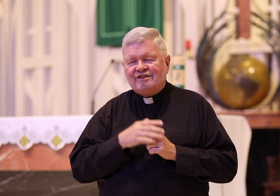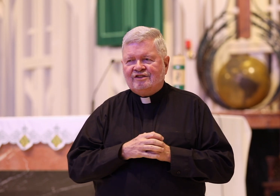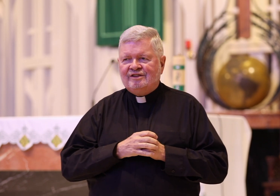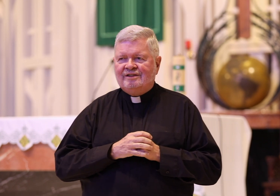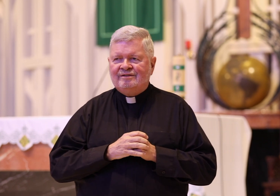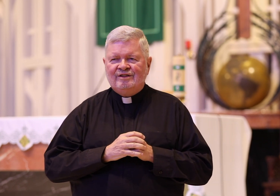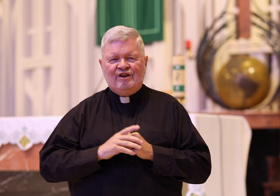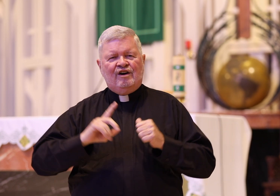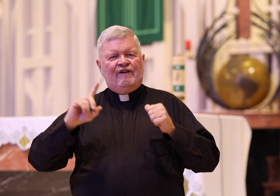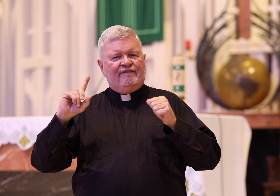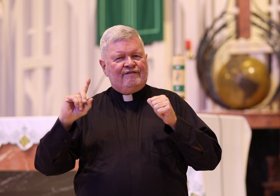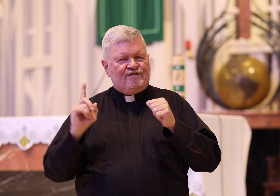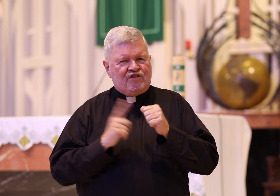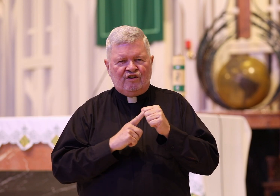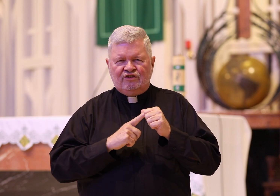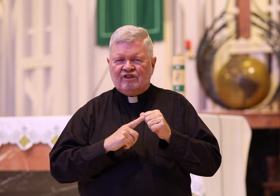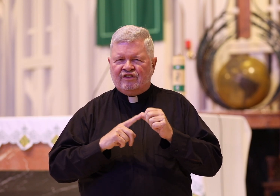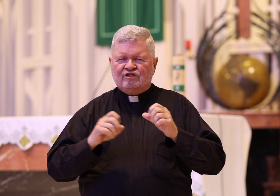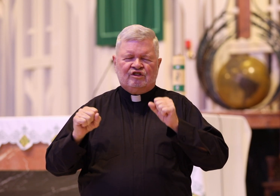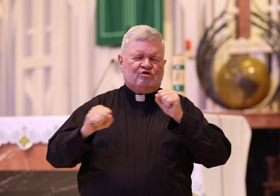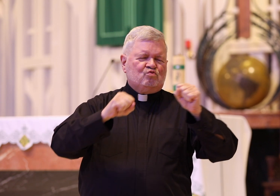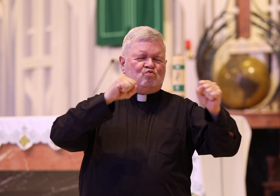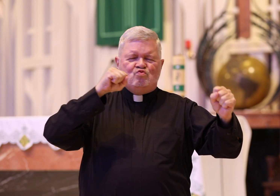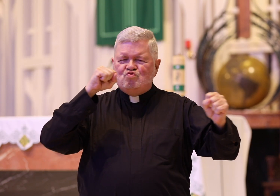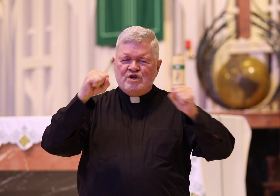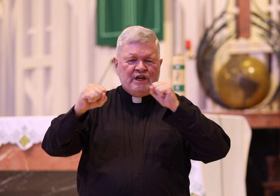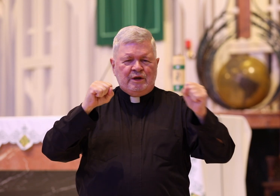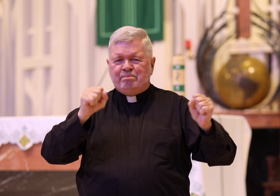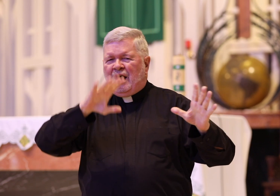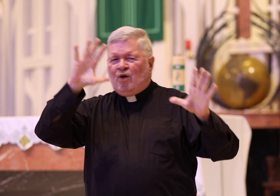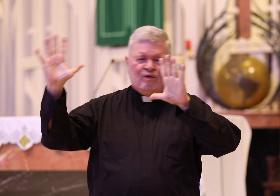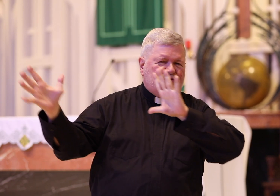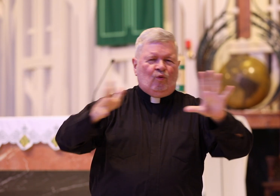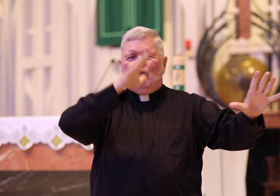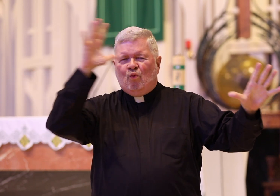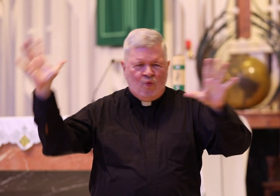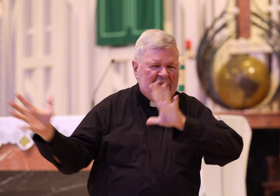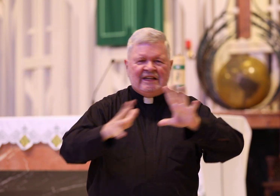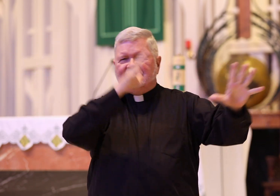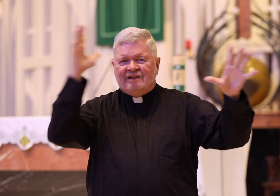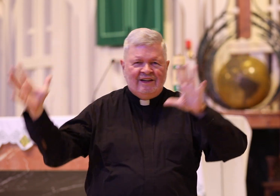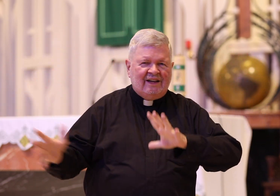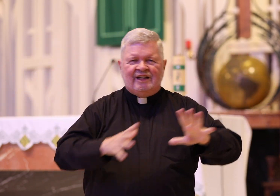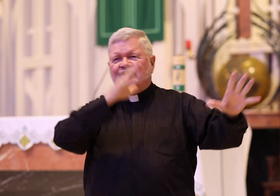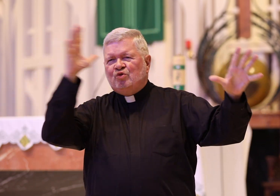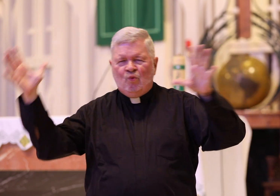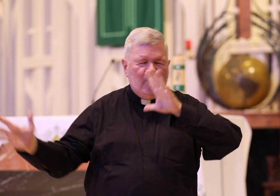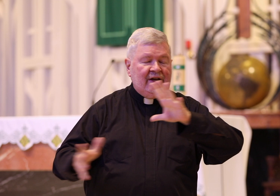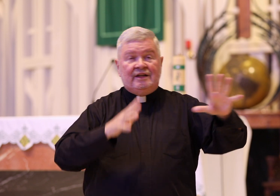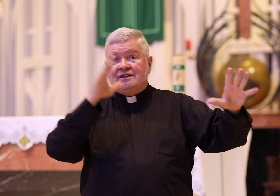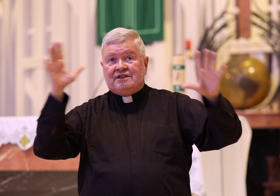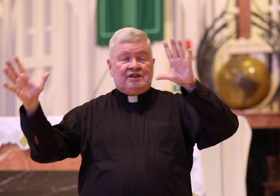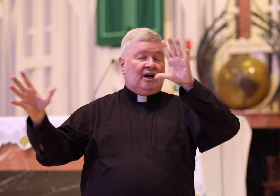says, first there's this really powerful wind, and this wind is